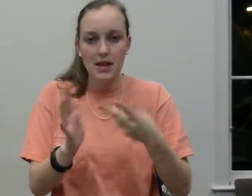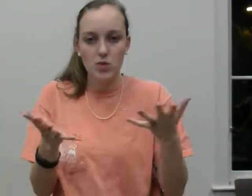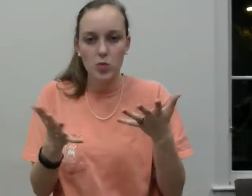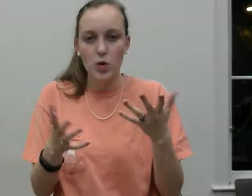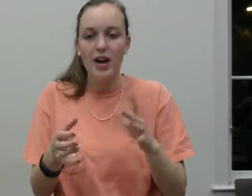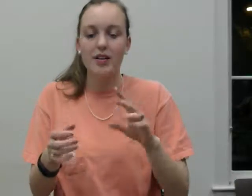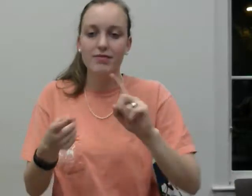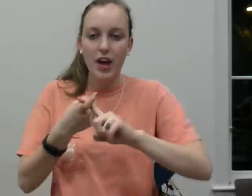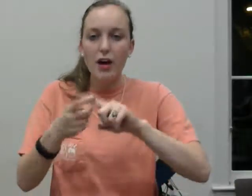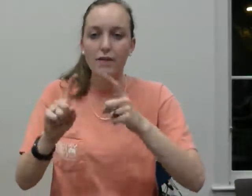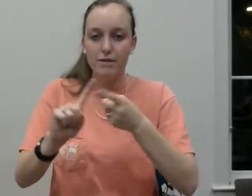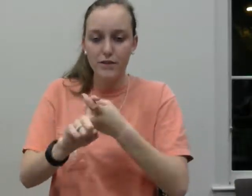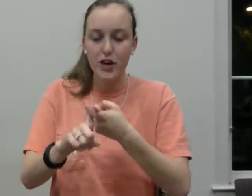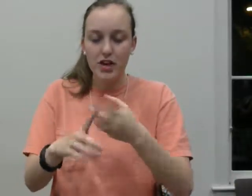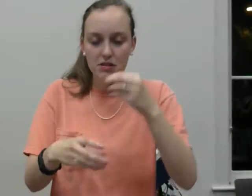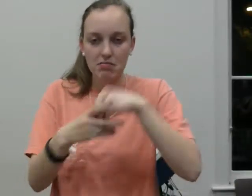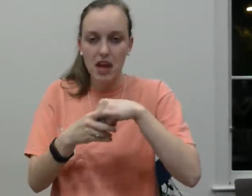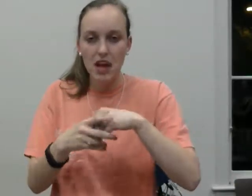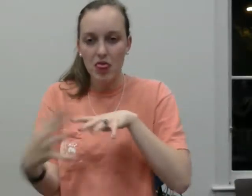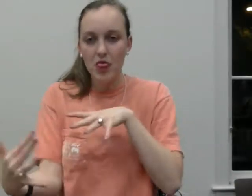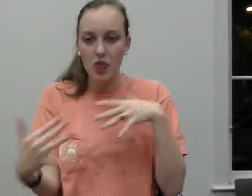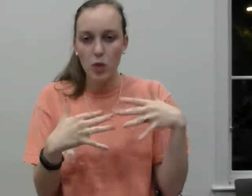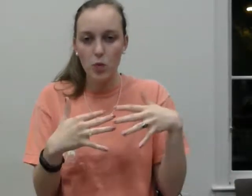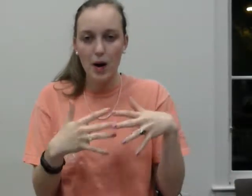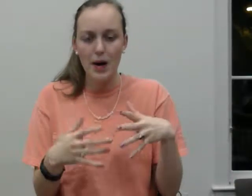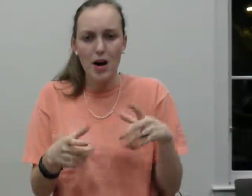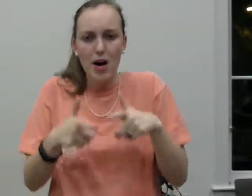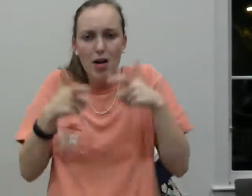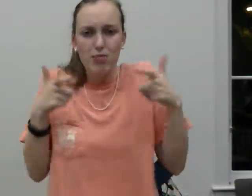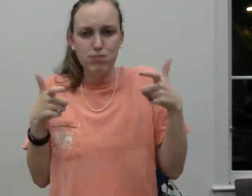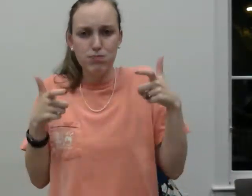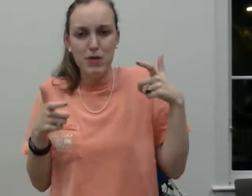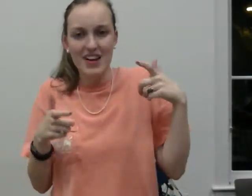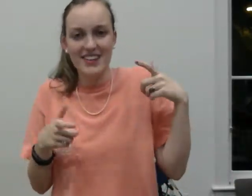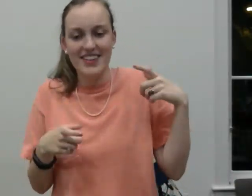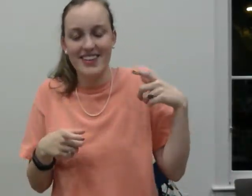our biggest ally during the war? Friends. Number 10, as war progressed,